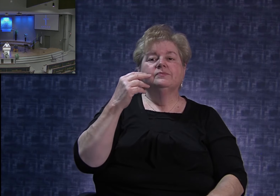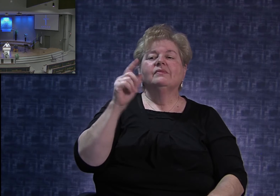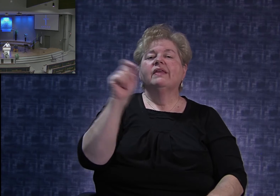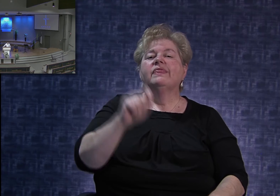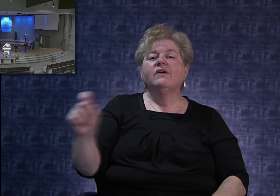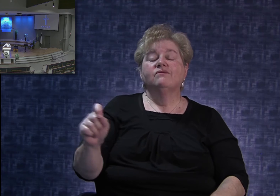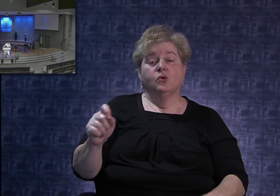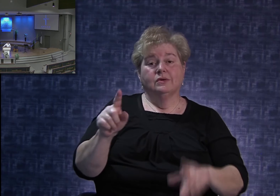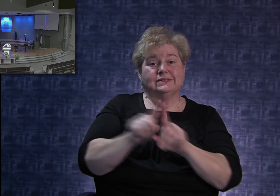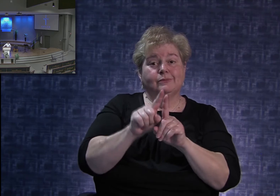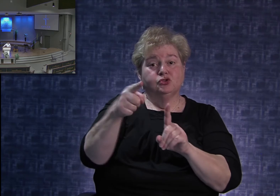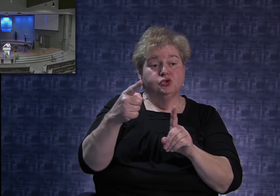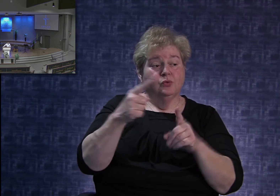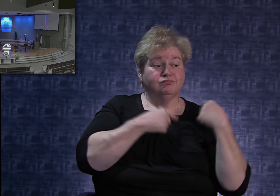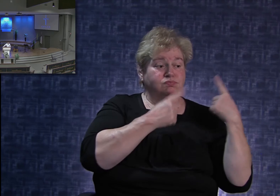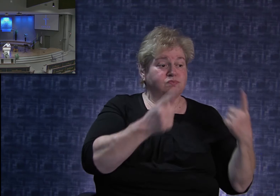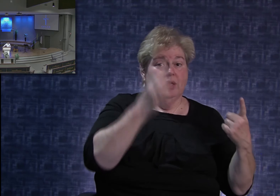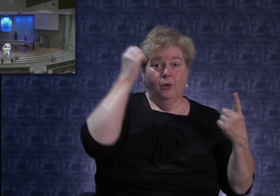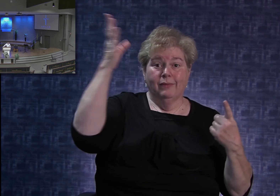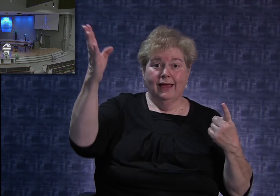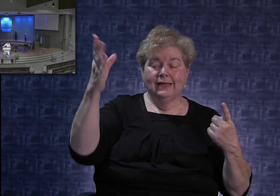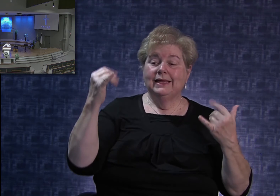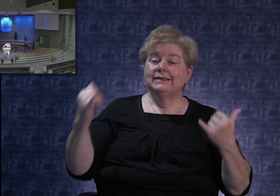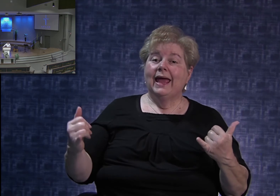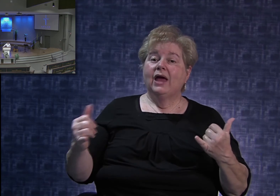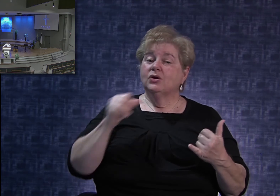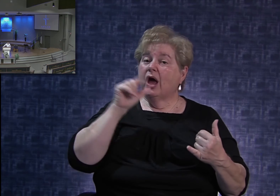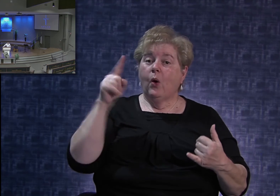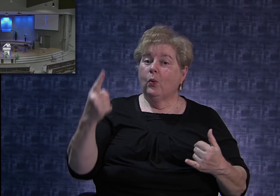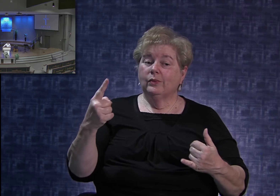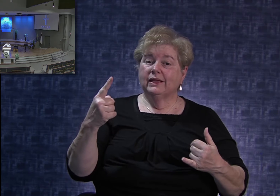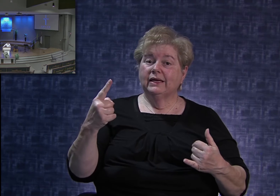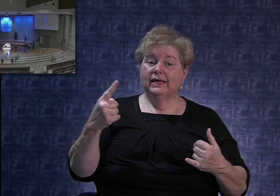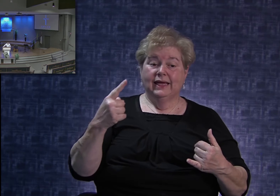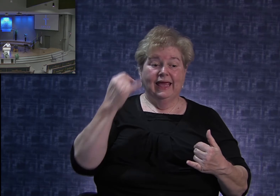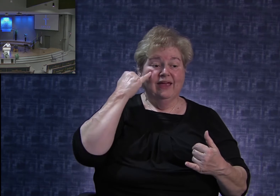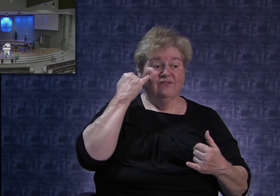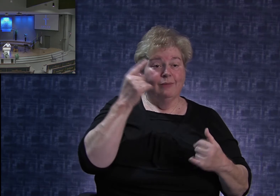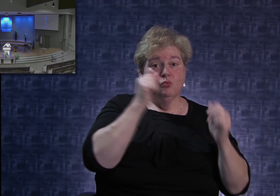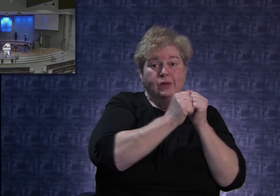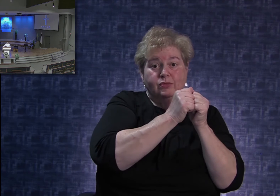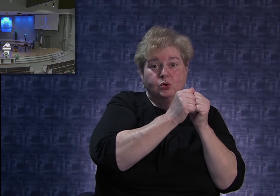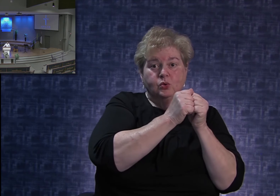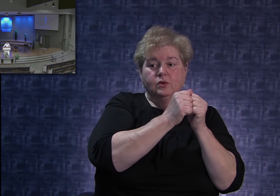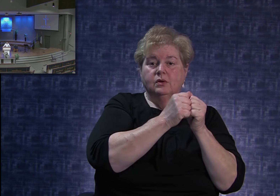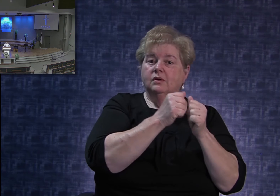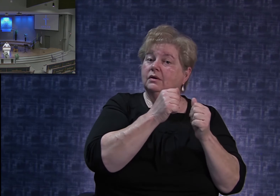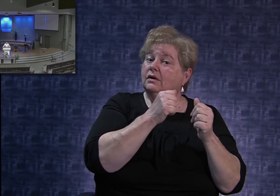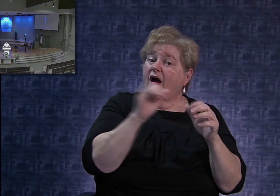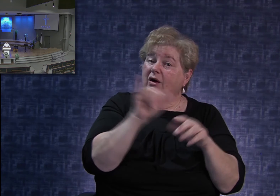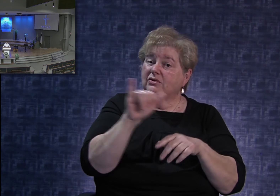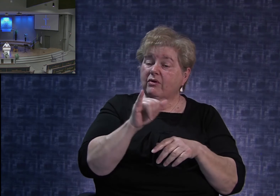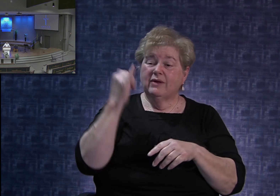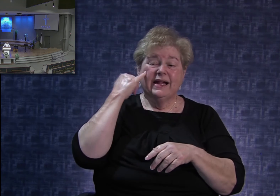have always obeyed, so now not only in my presence, but much more in my absence, work out your own